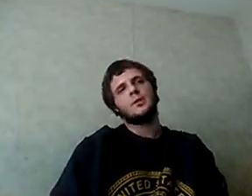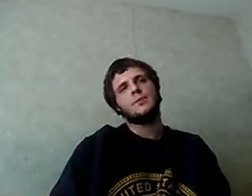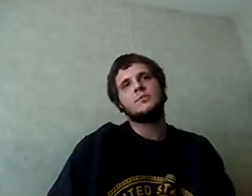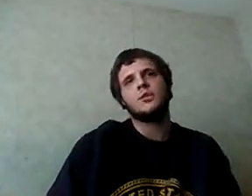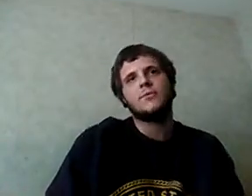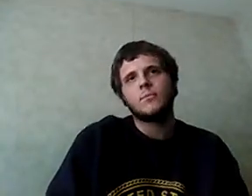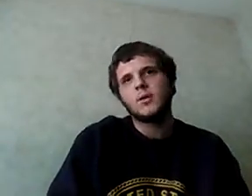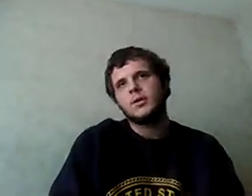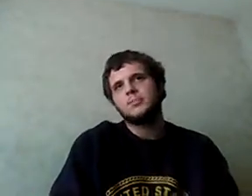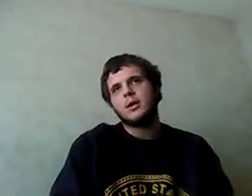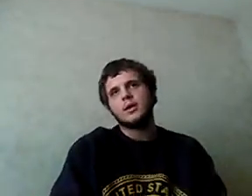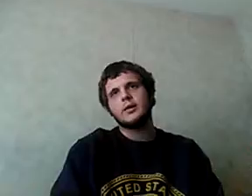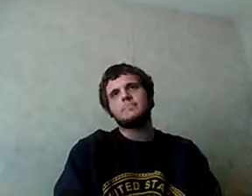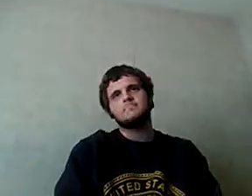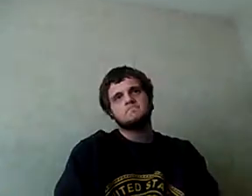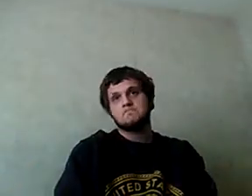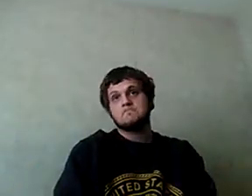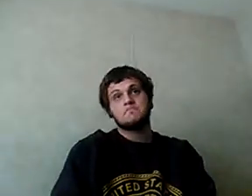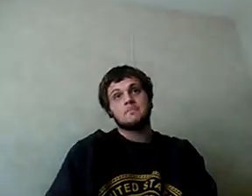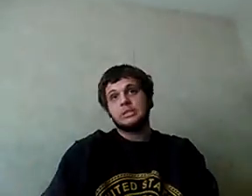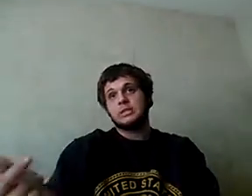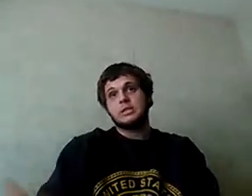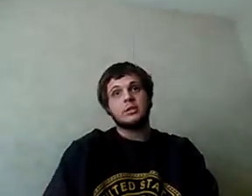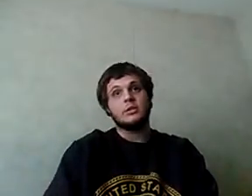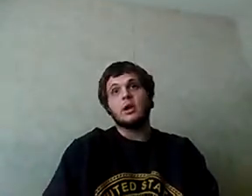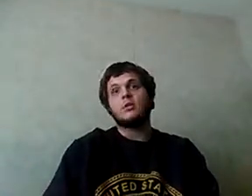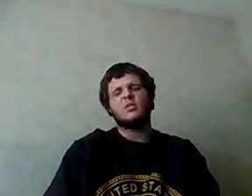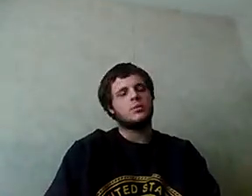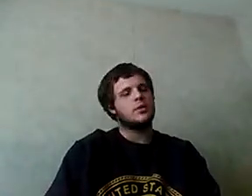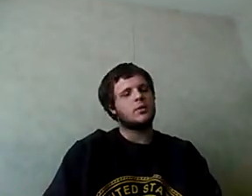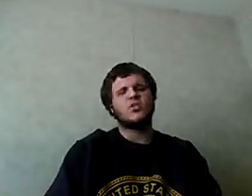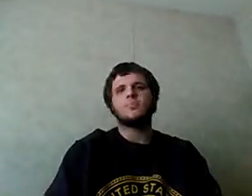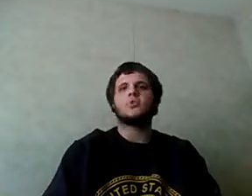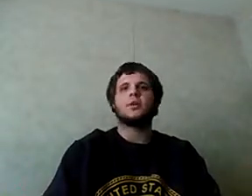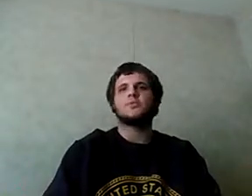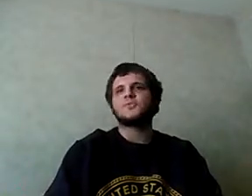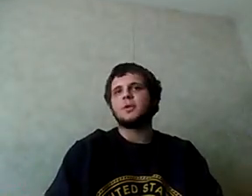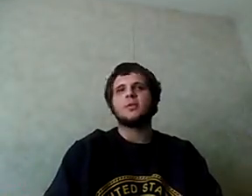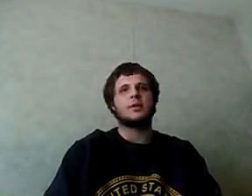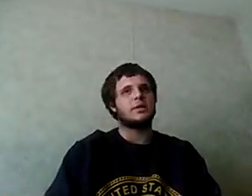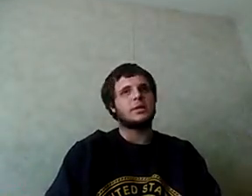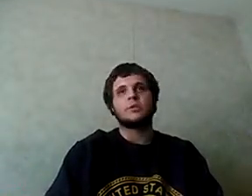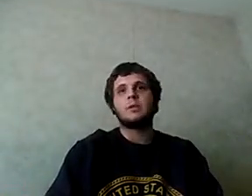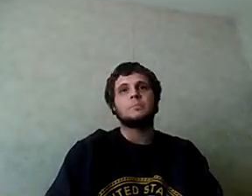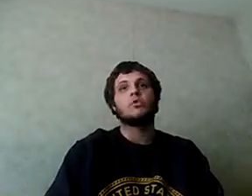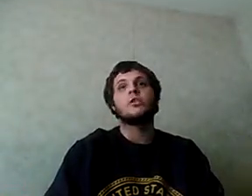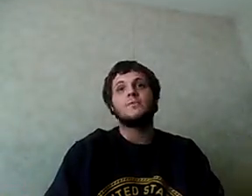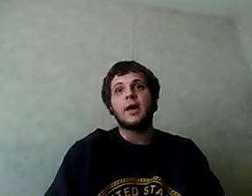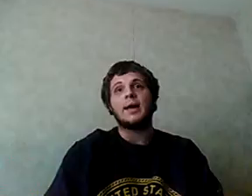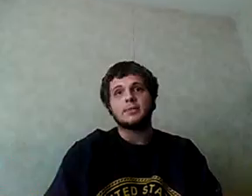But if you have enough money to buy it, there you go. You get a Corrupt Dragon Spear that can kill people really